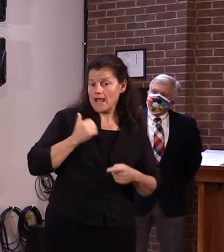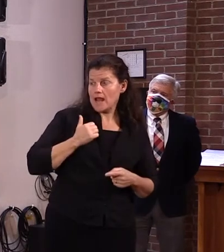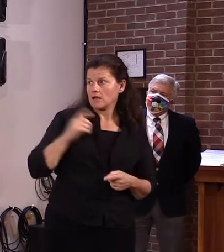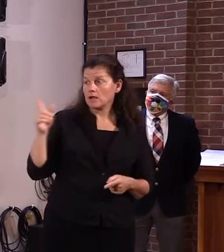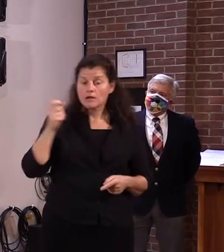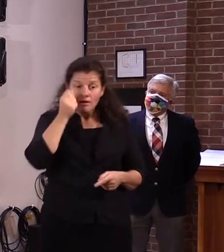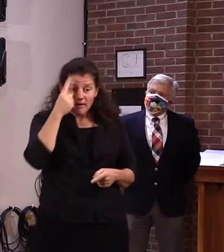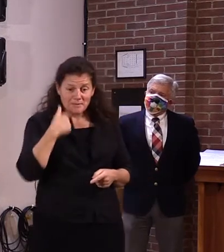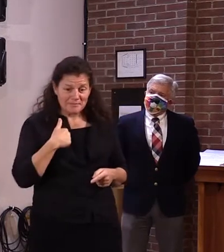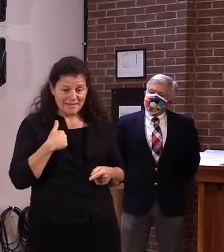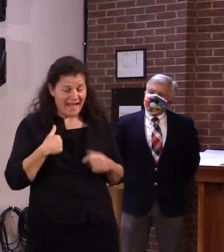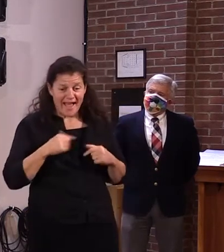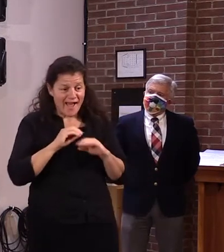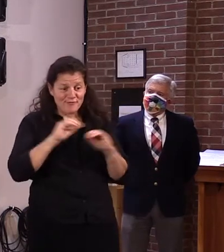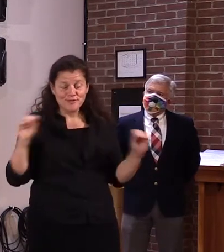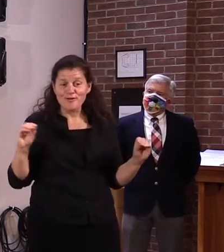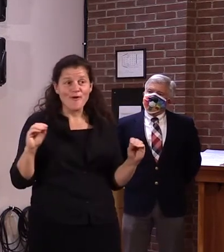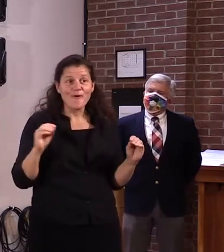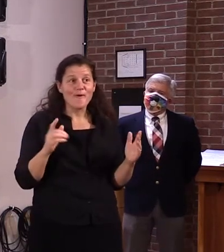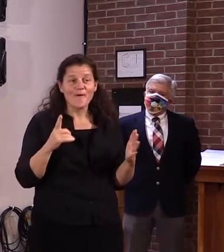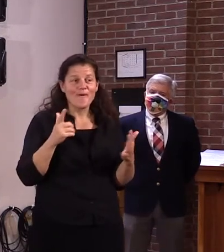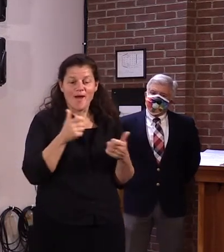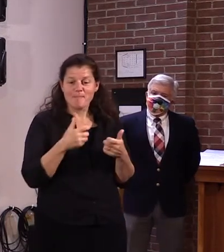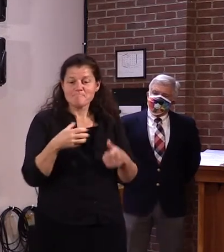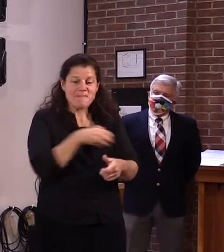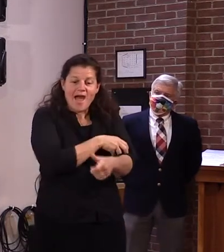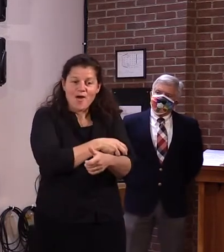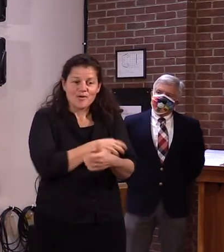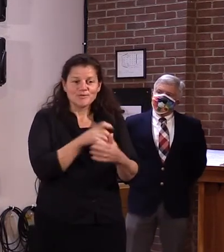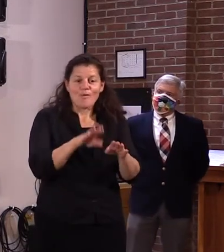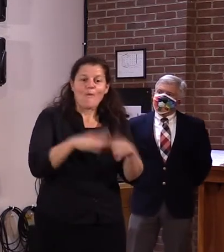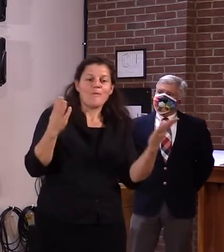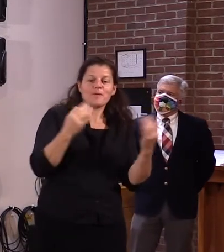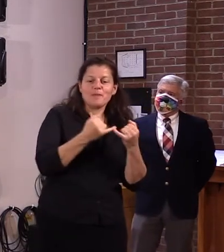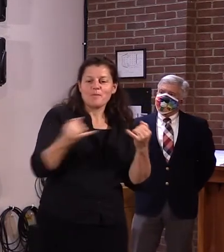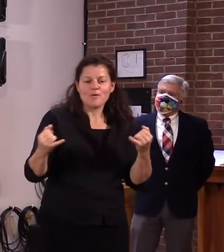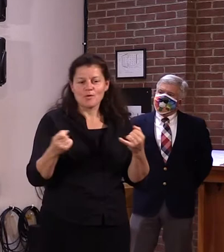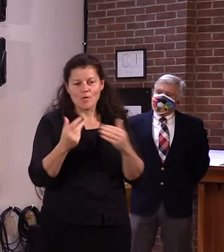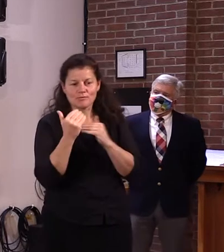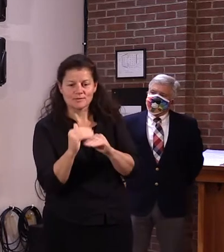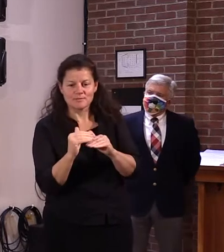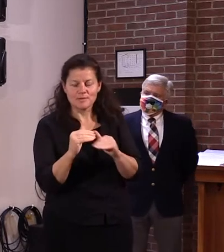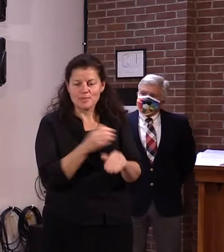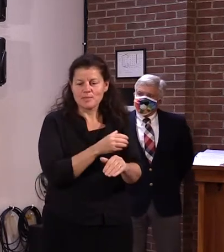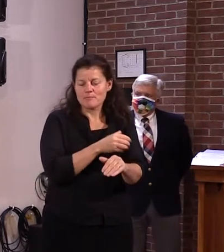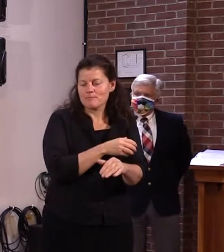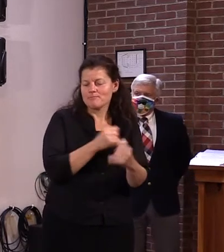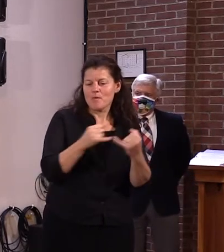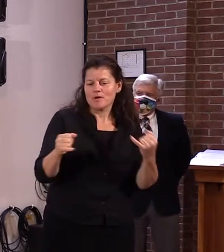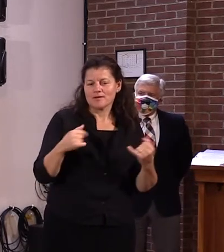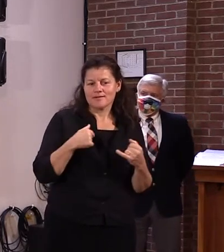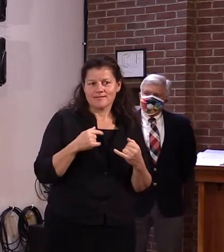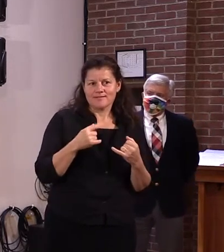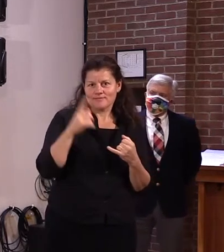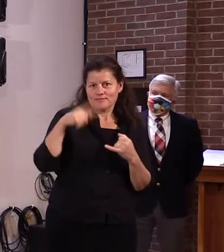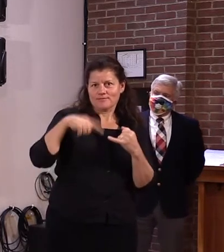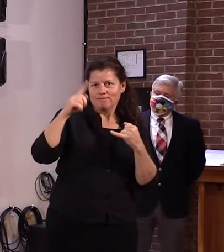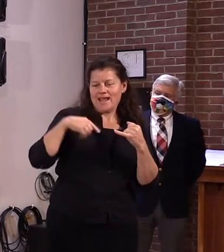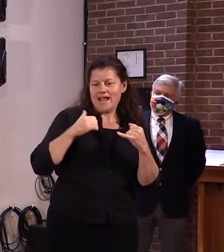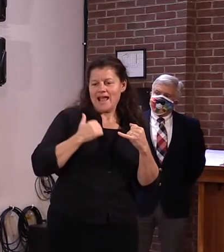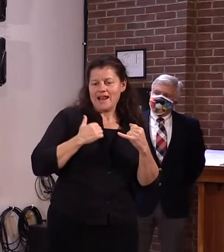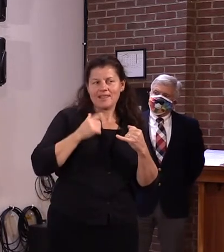have no authority to open up the border or restrict the border. At this point in time, this is a federal decision